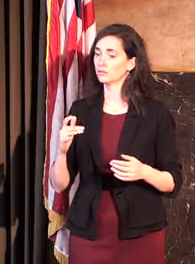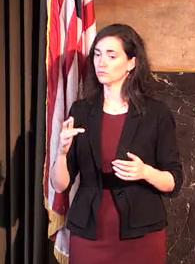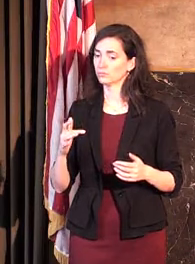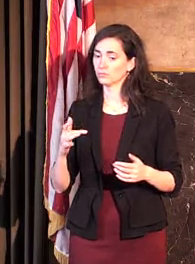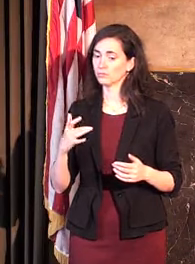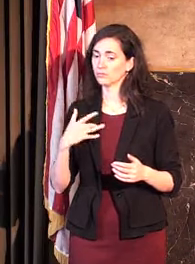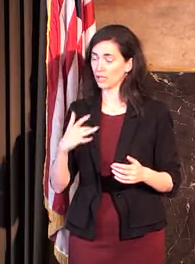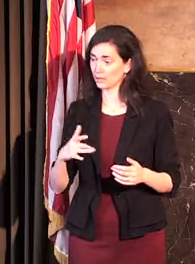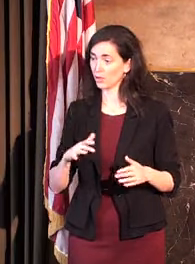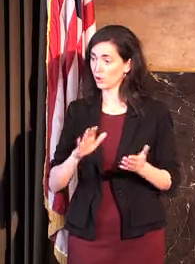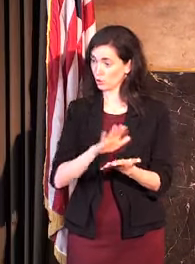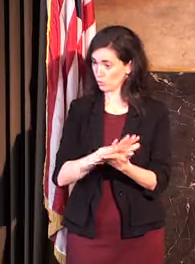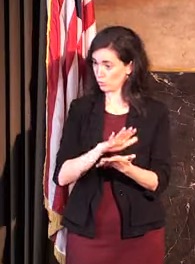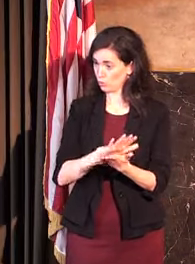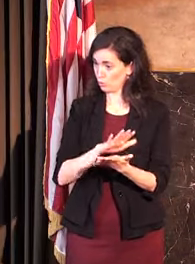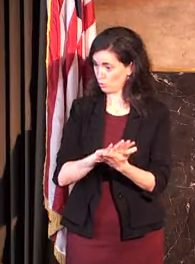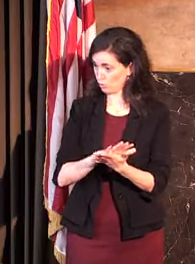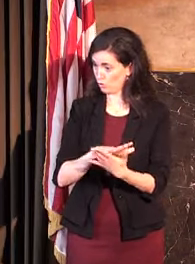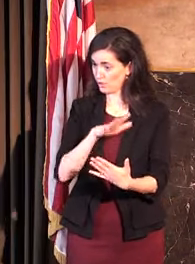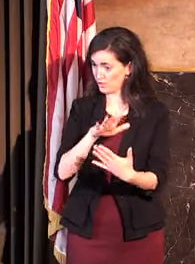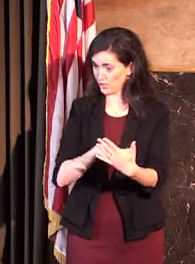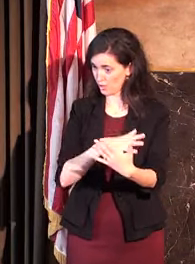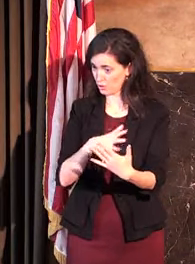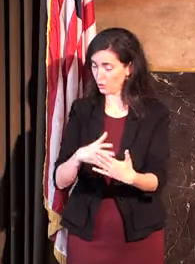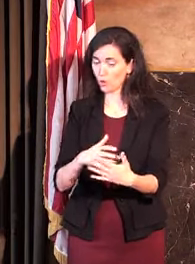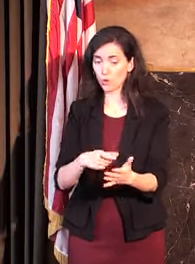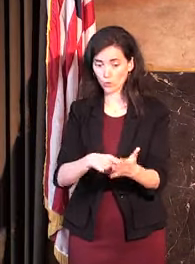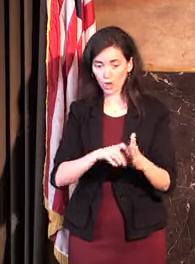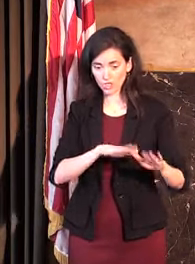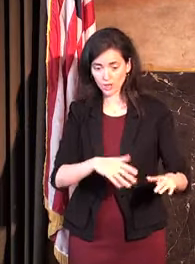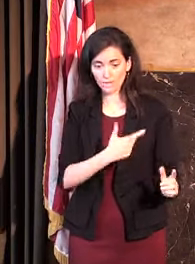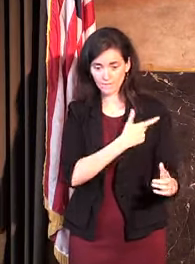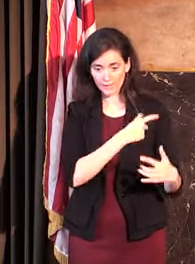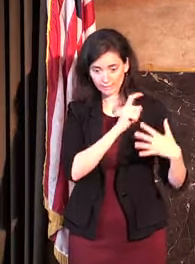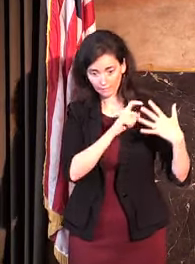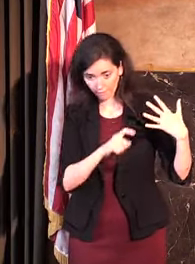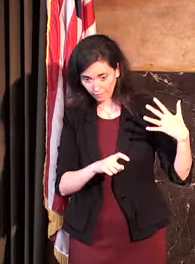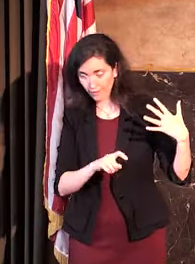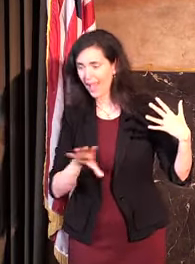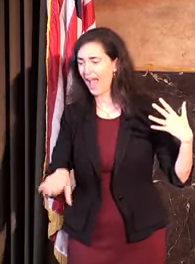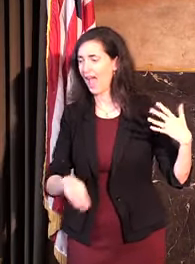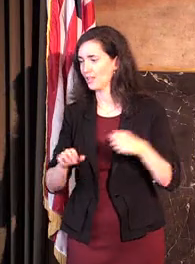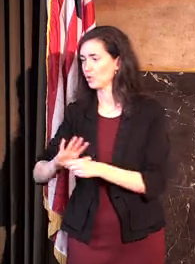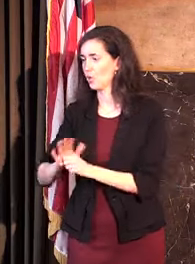to K-12 schools and higher ed, and that will happen